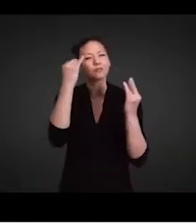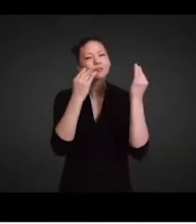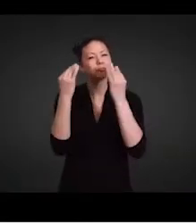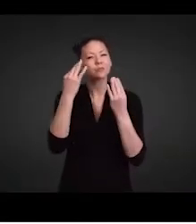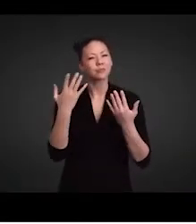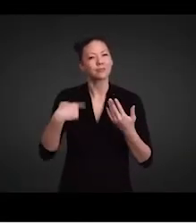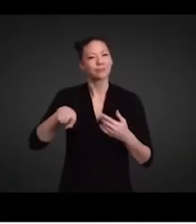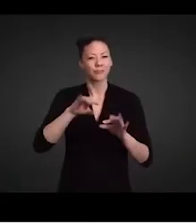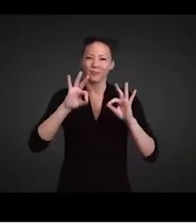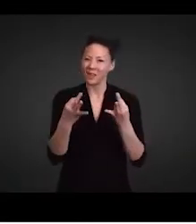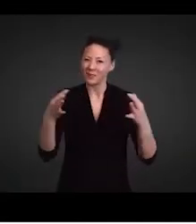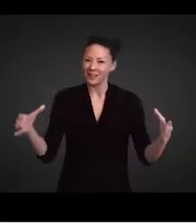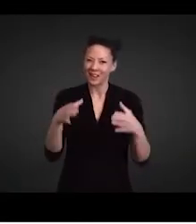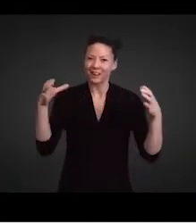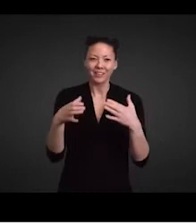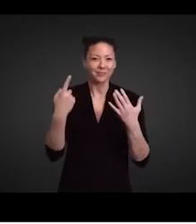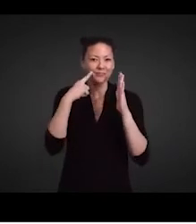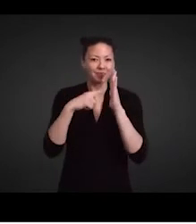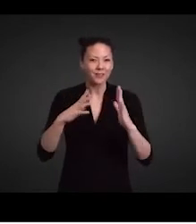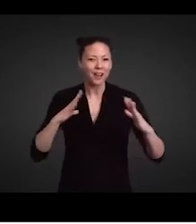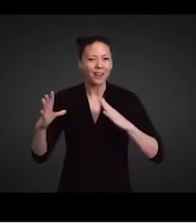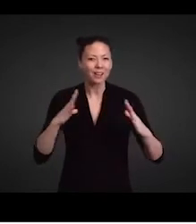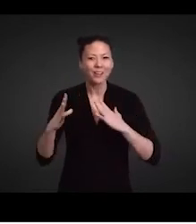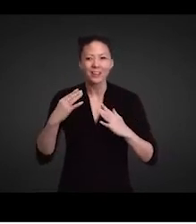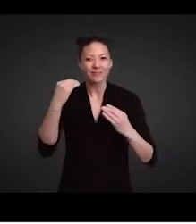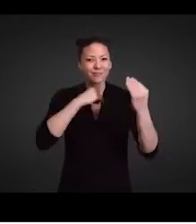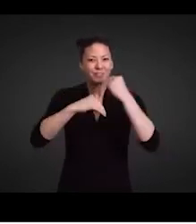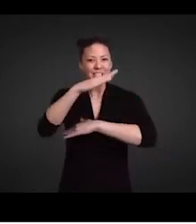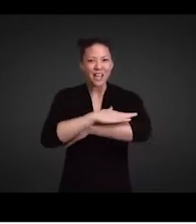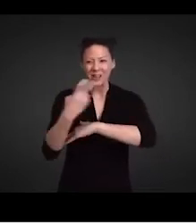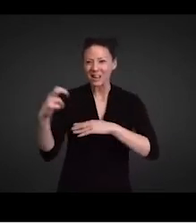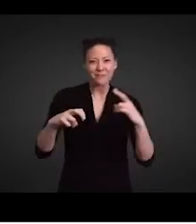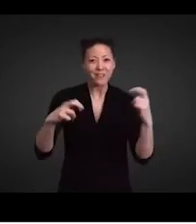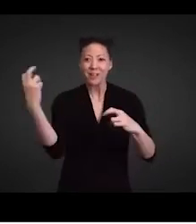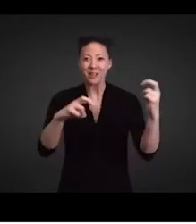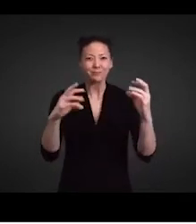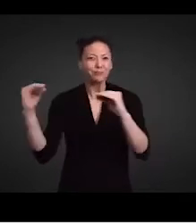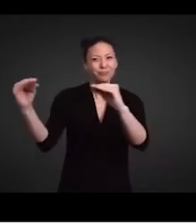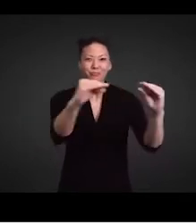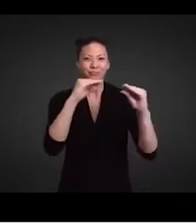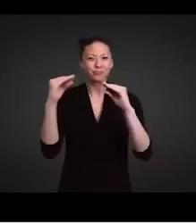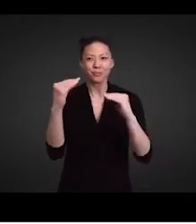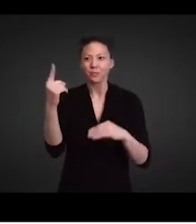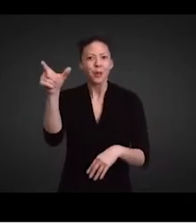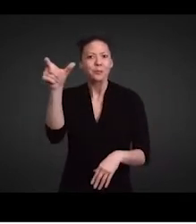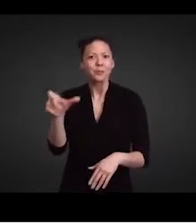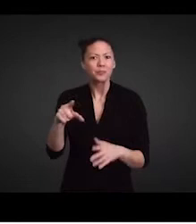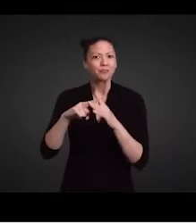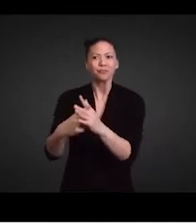Often when I think of my family getting together for events, I often think of our gatherings during the